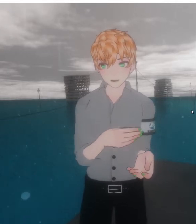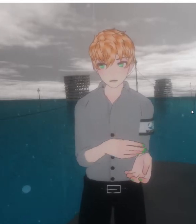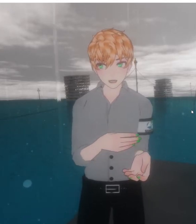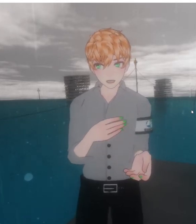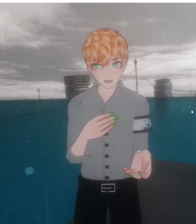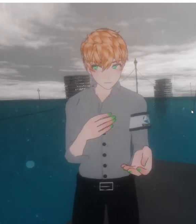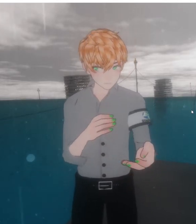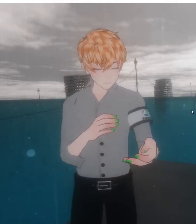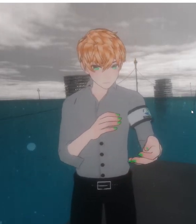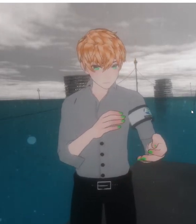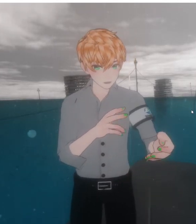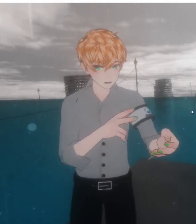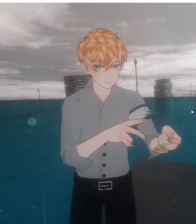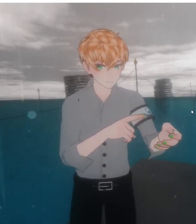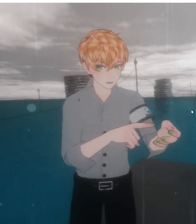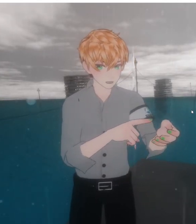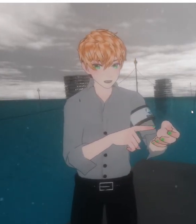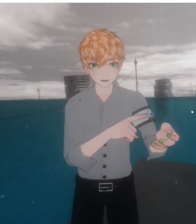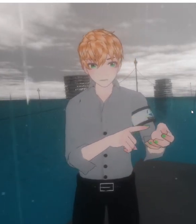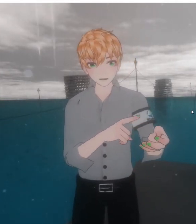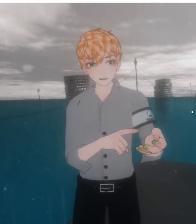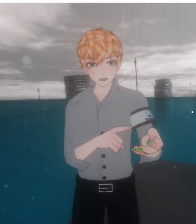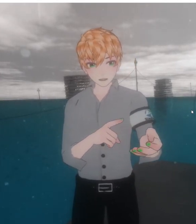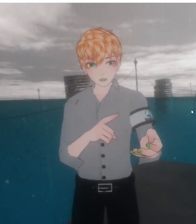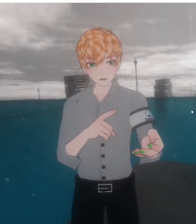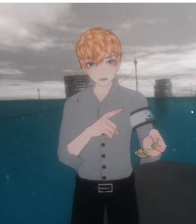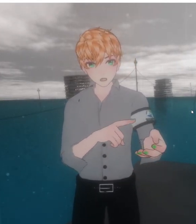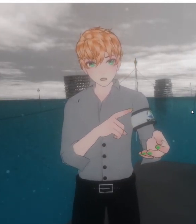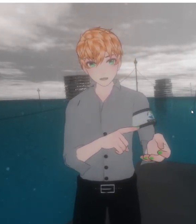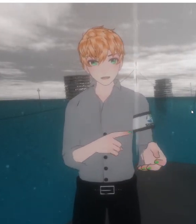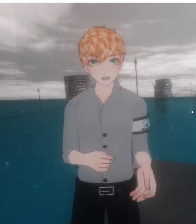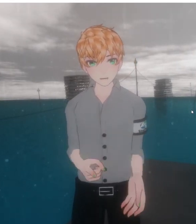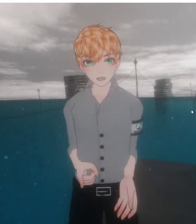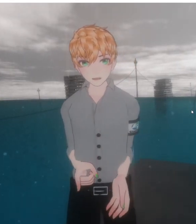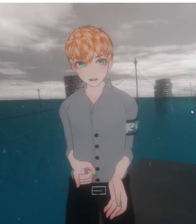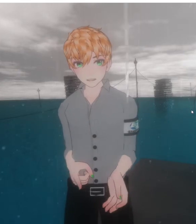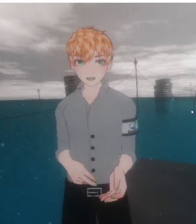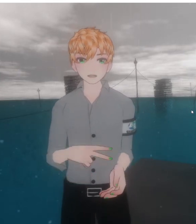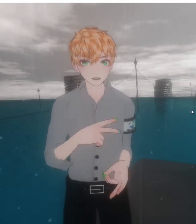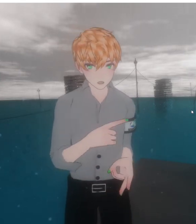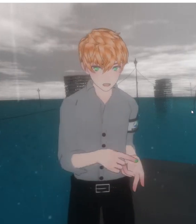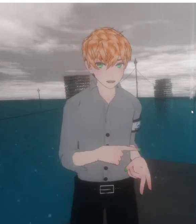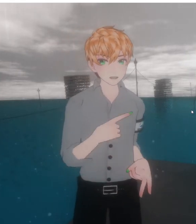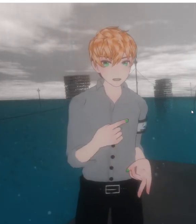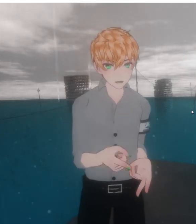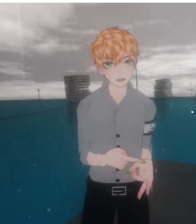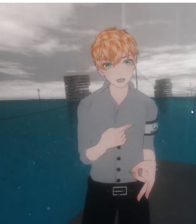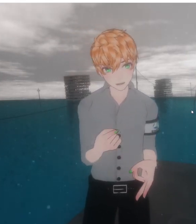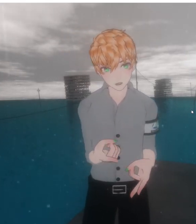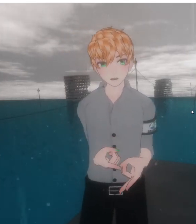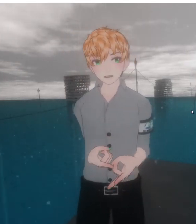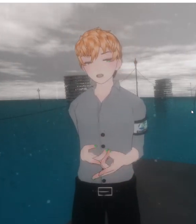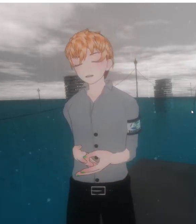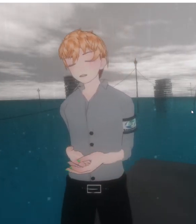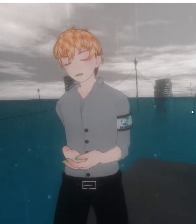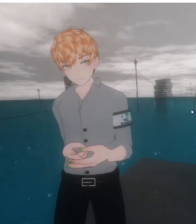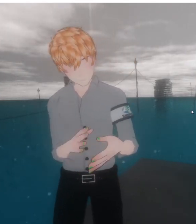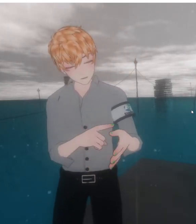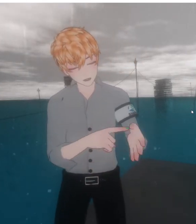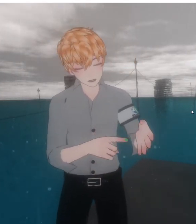backup, the, the backup feature on YouTube where you can go back 10 seconds and watch it a couple of times over and over. And they have the